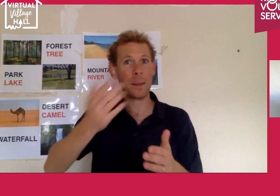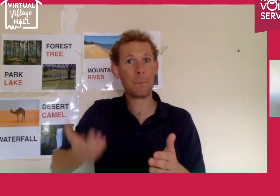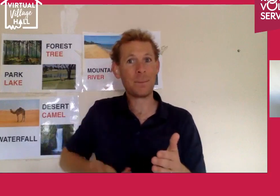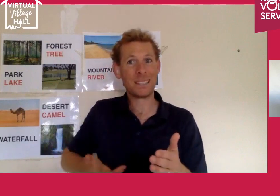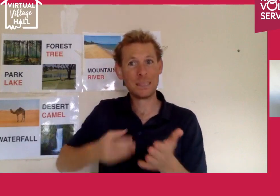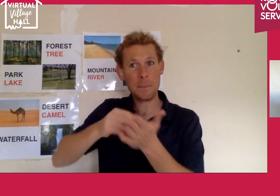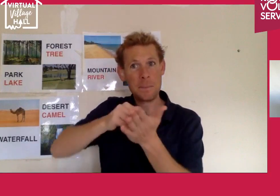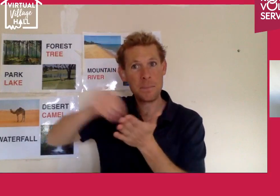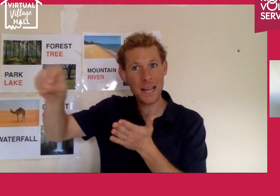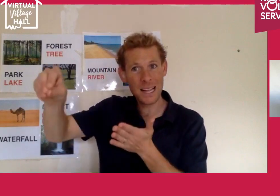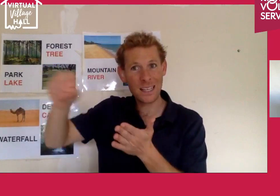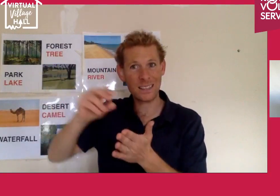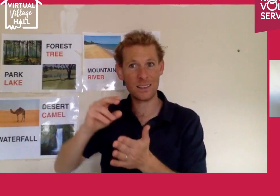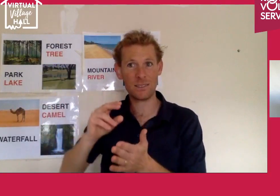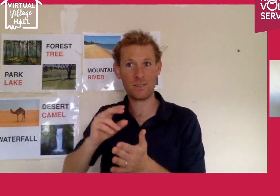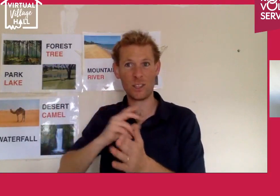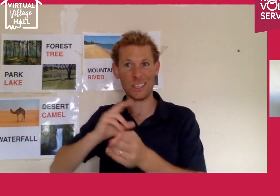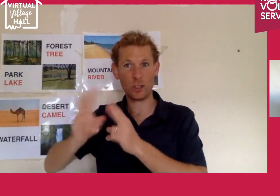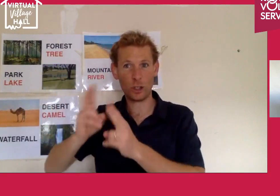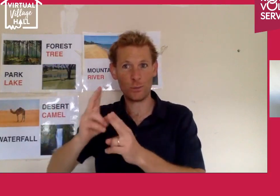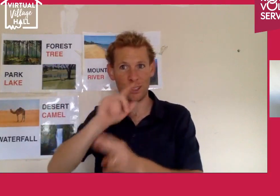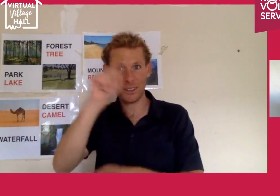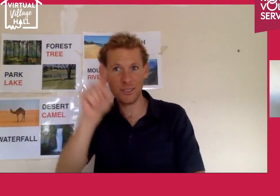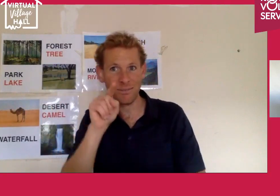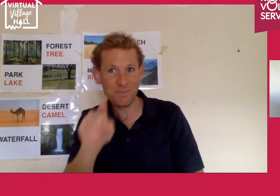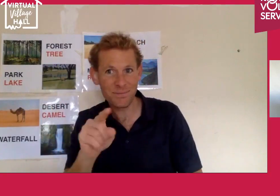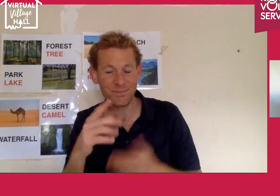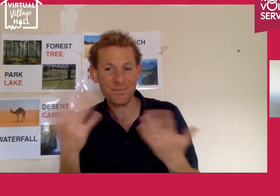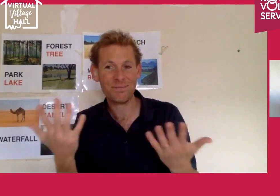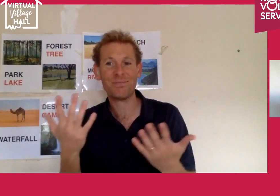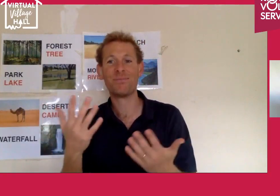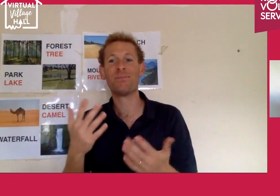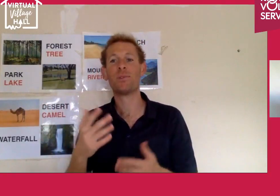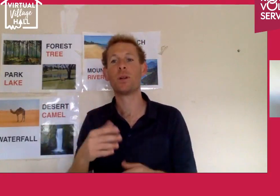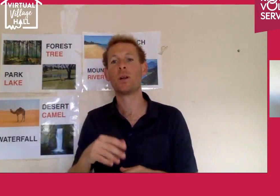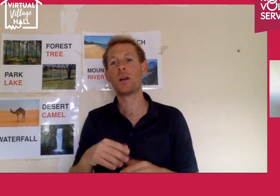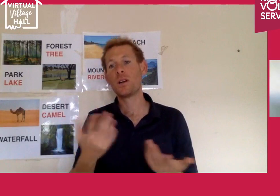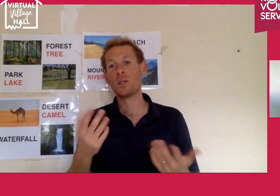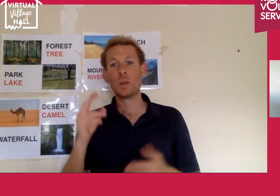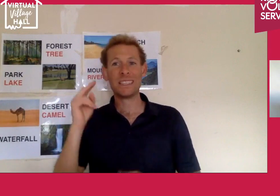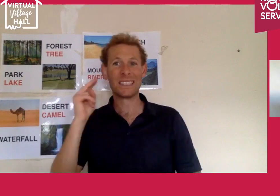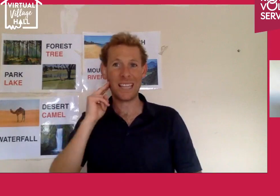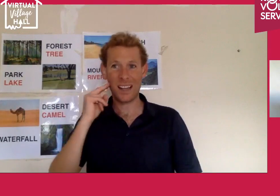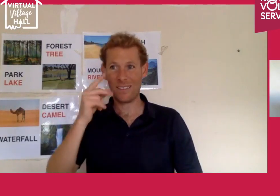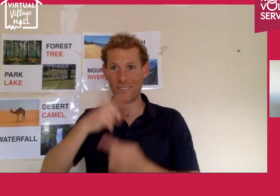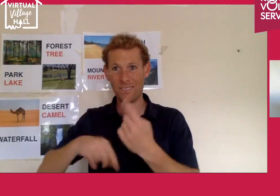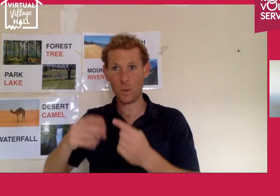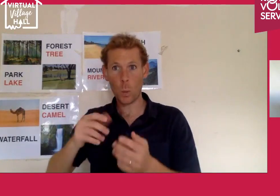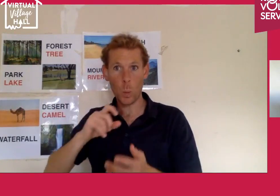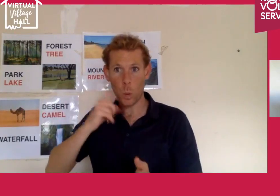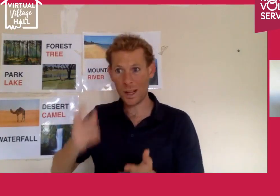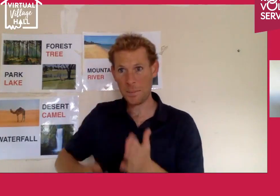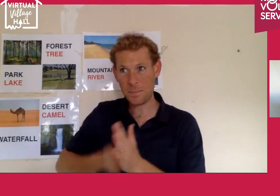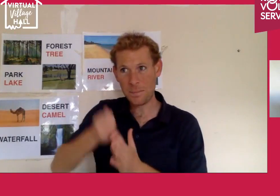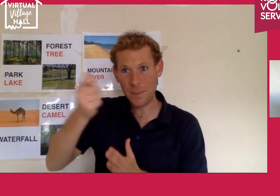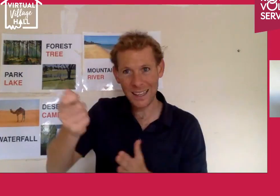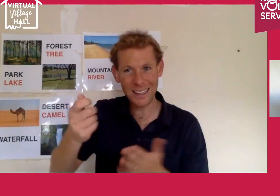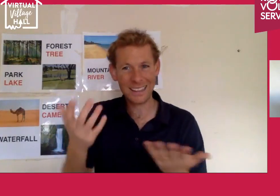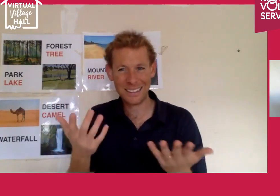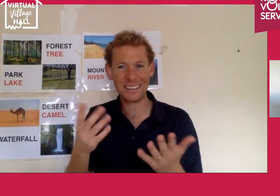businesses who utilize sign language interpreters, they often are a bit dubious about paying for them, because they've never had